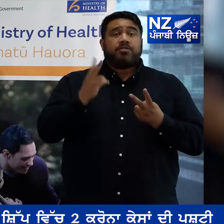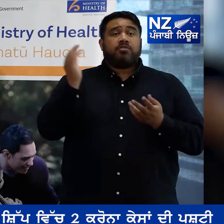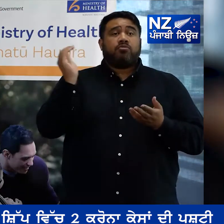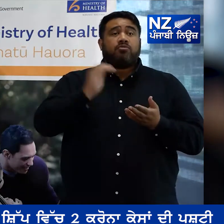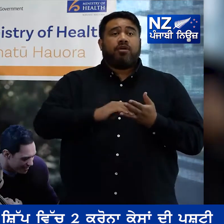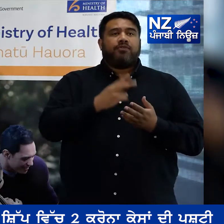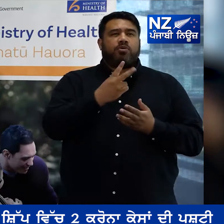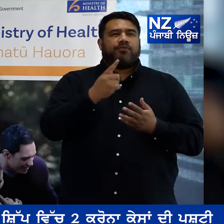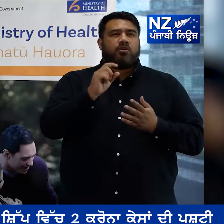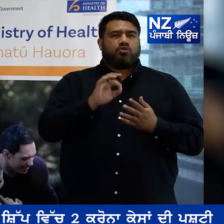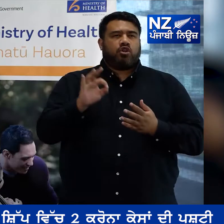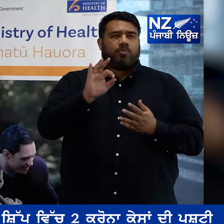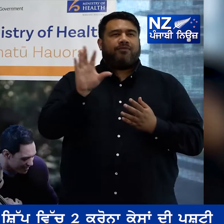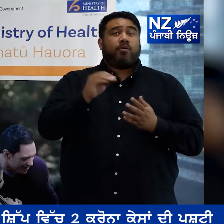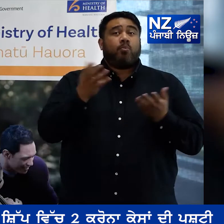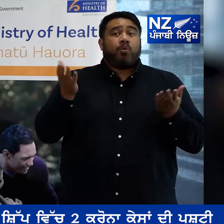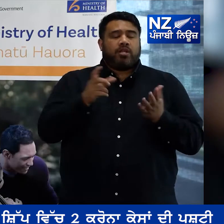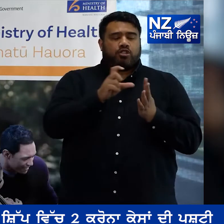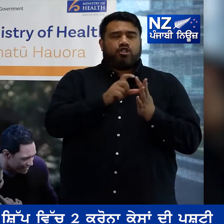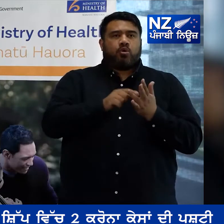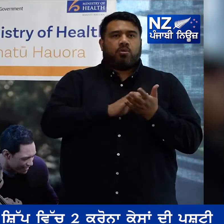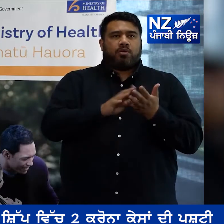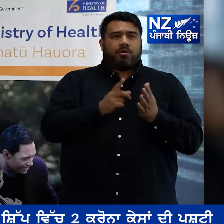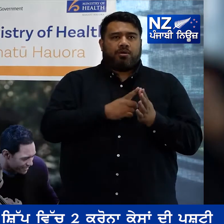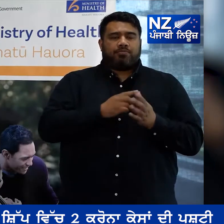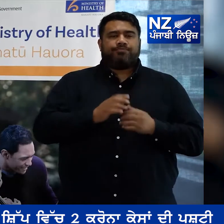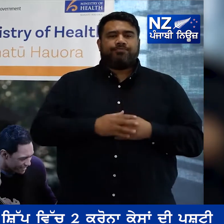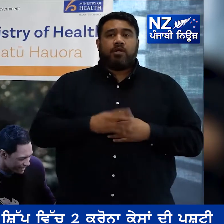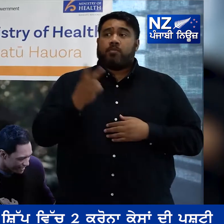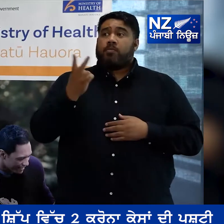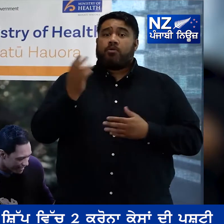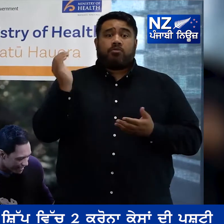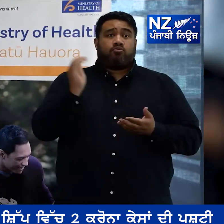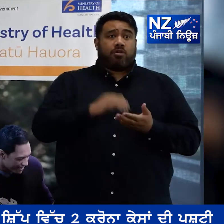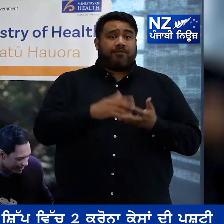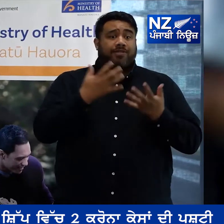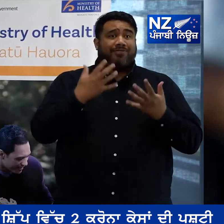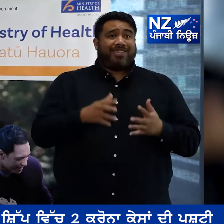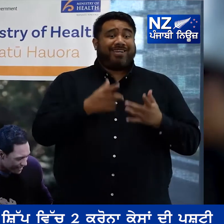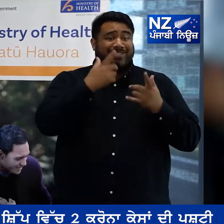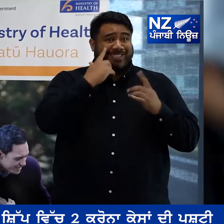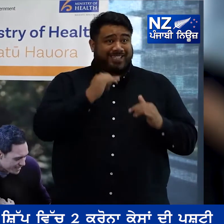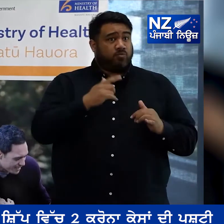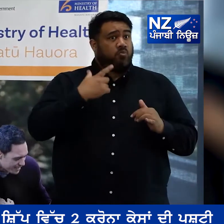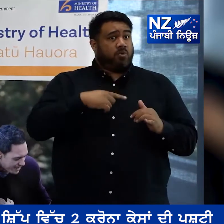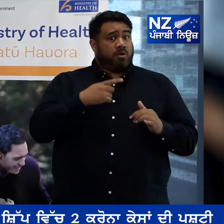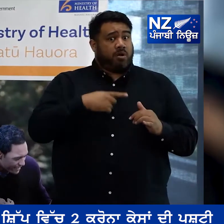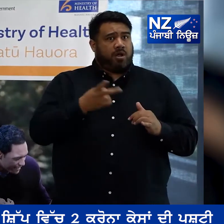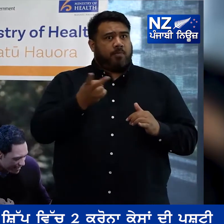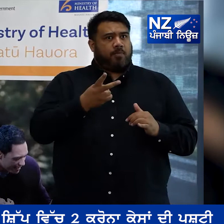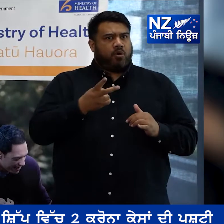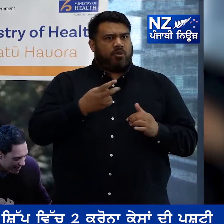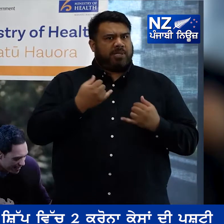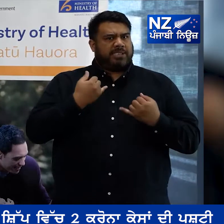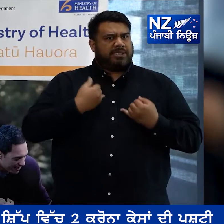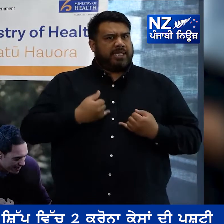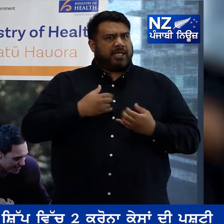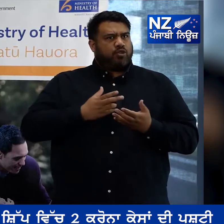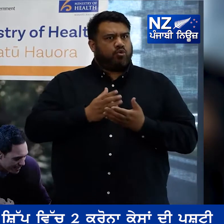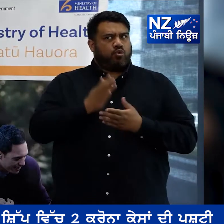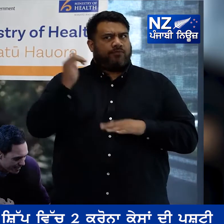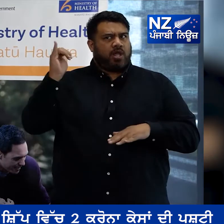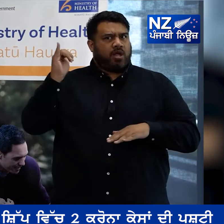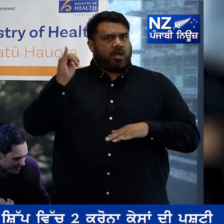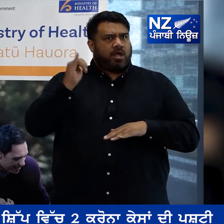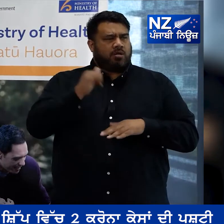from Doha. They were both tested on arrival as they had developed symptoms during the flight. They